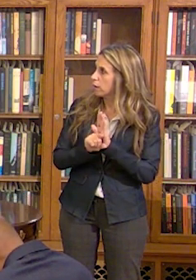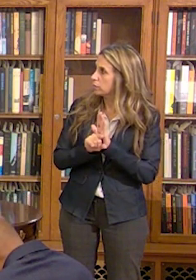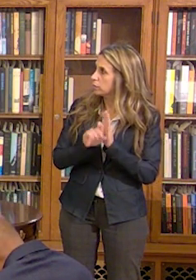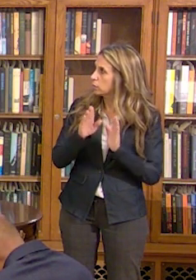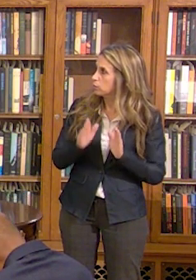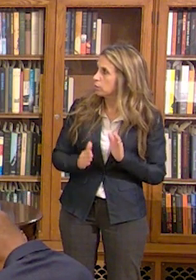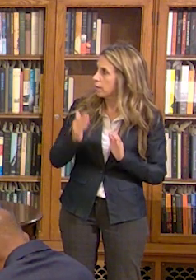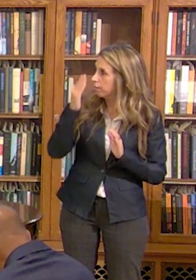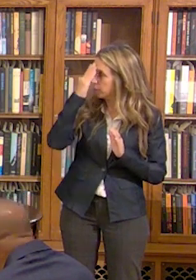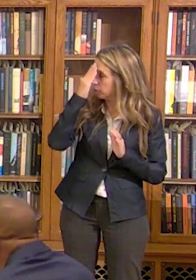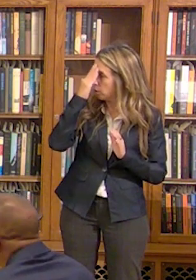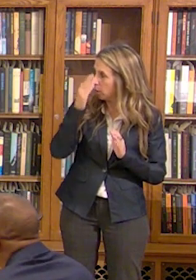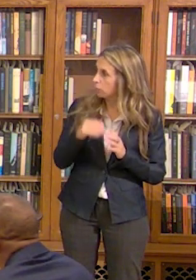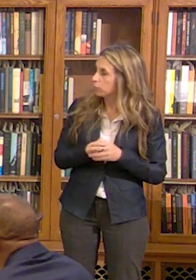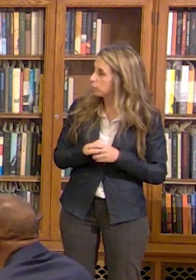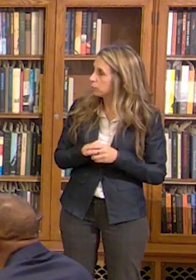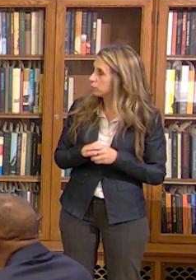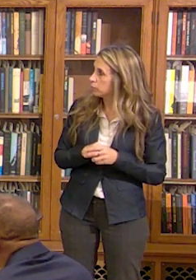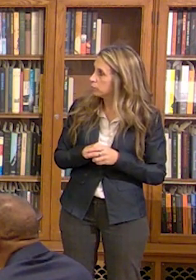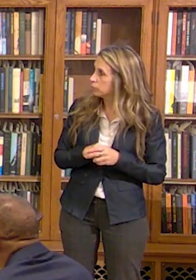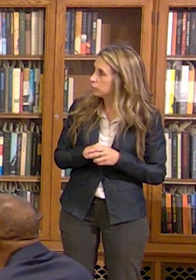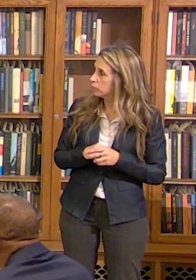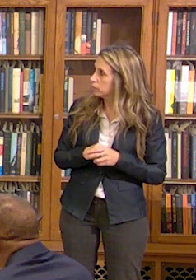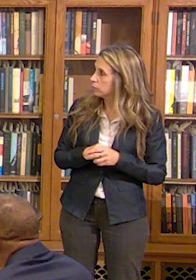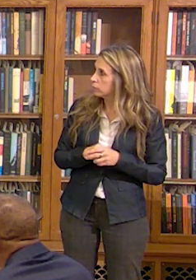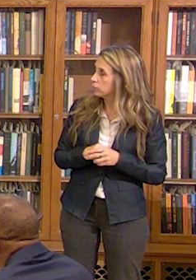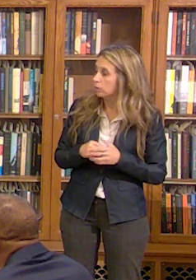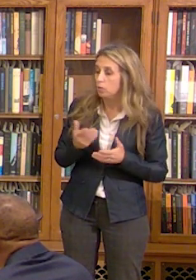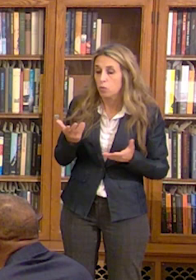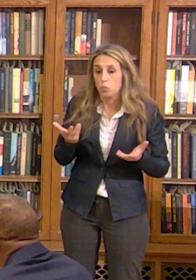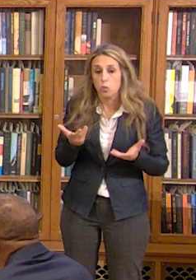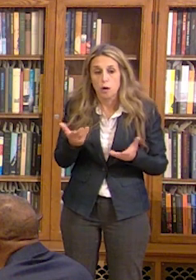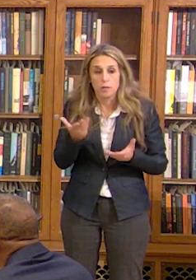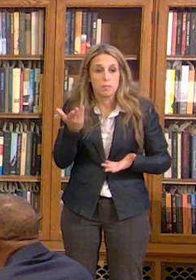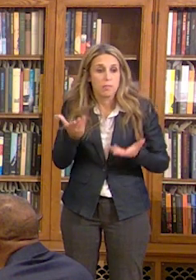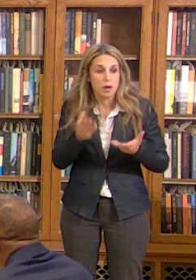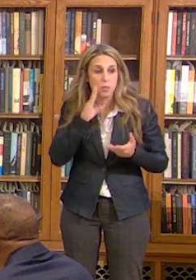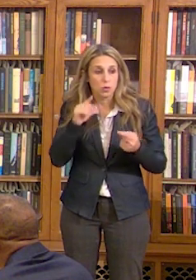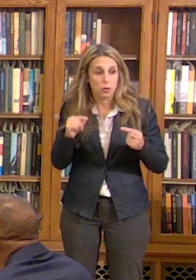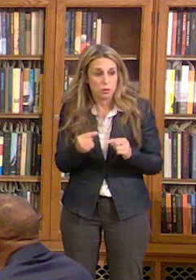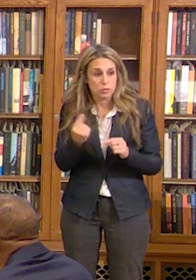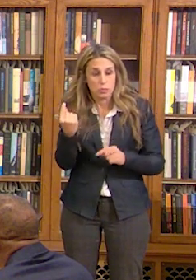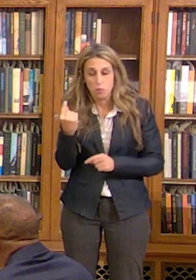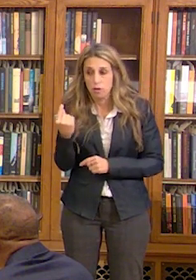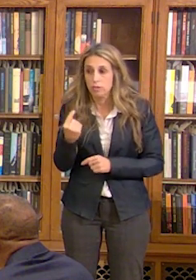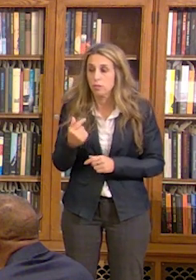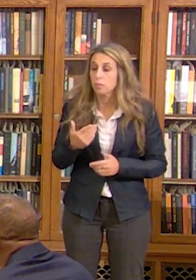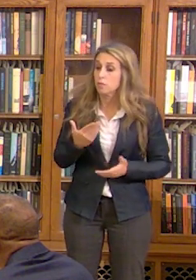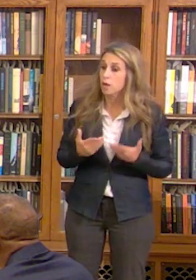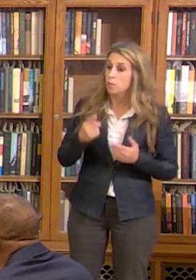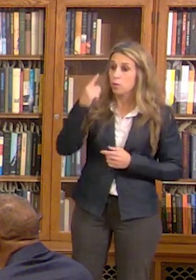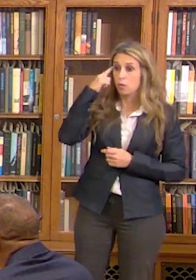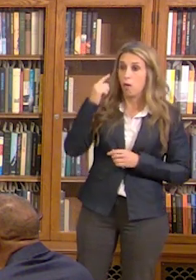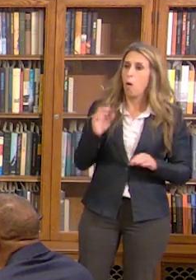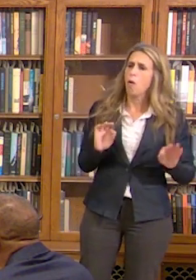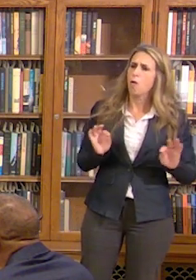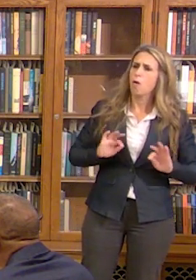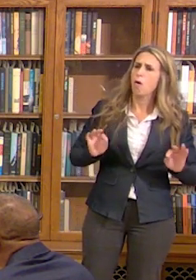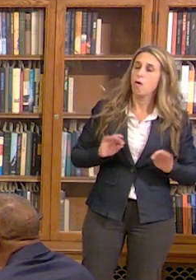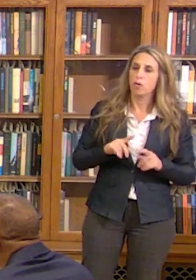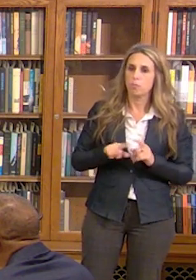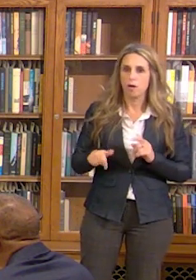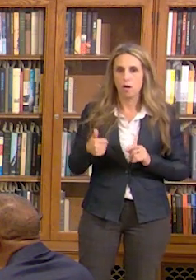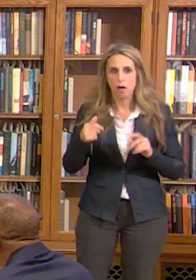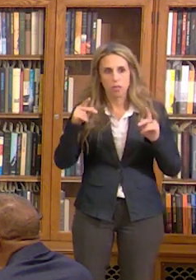never know what home is like right so something that we may think is benign is something that may